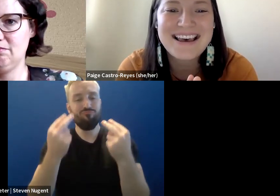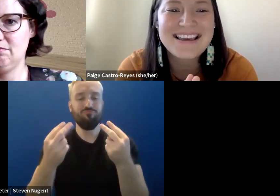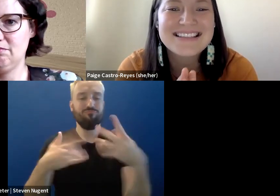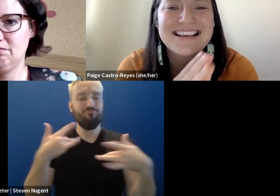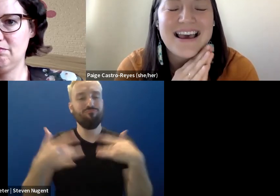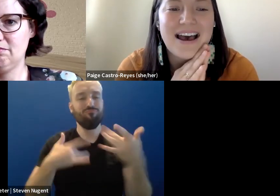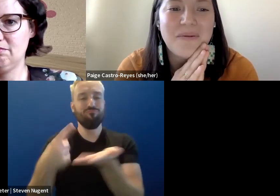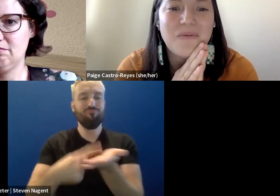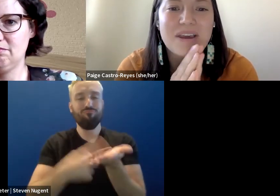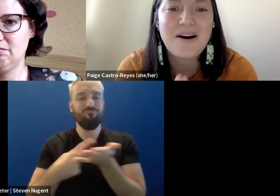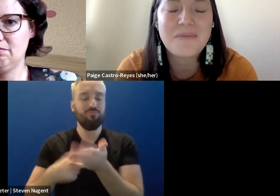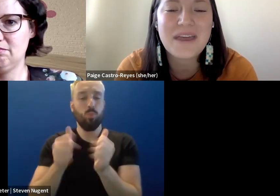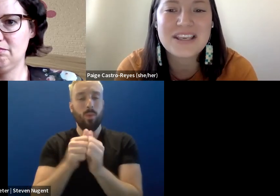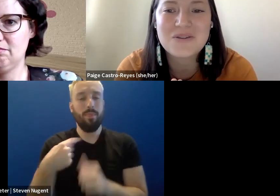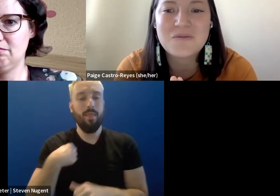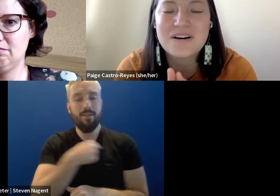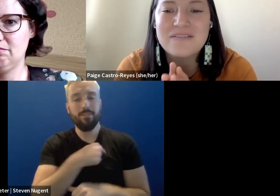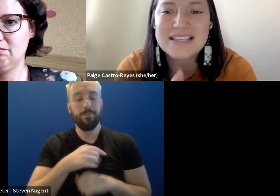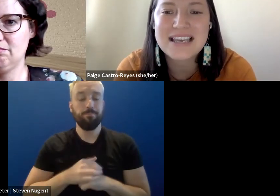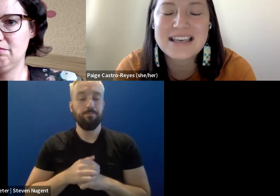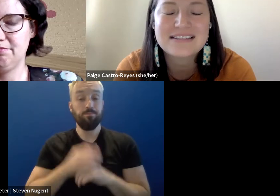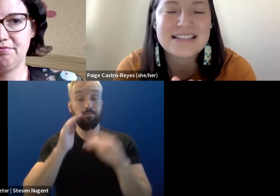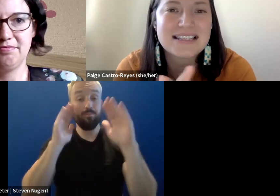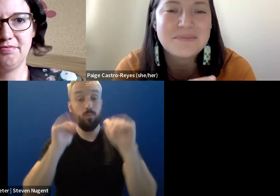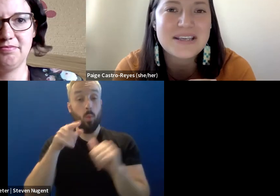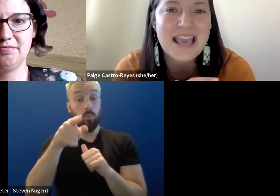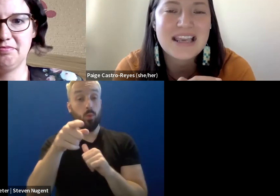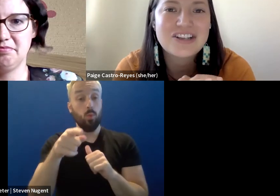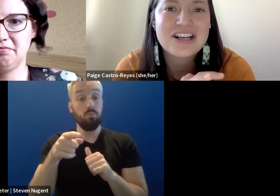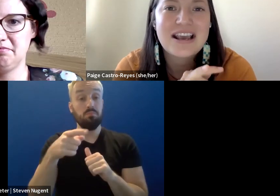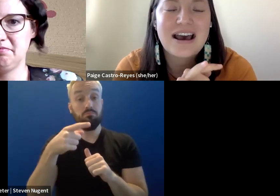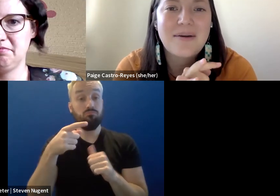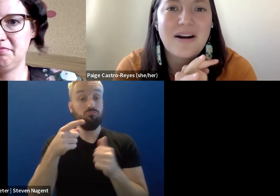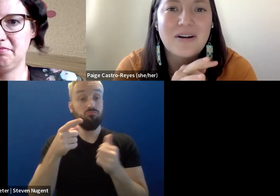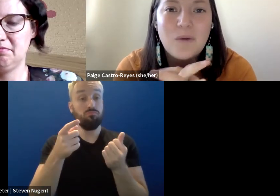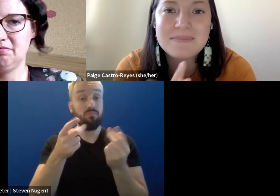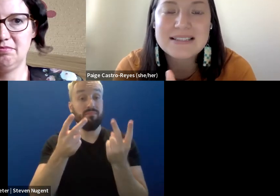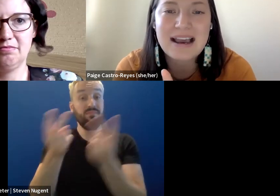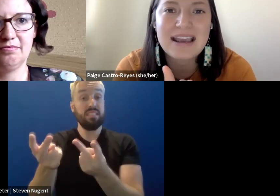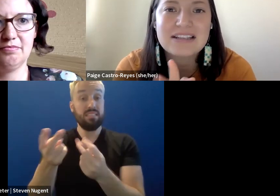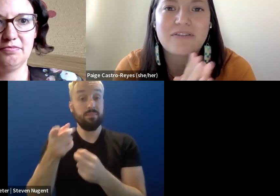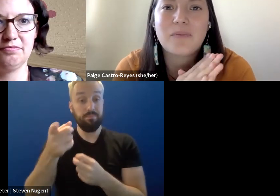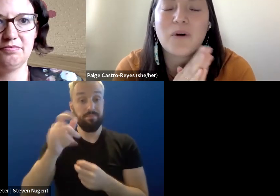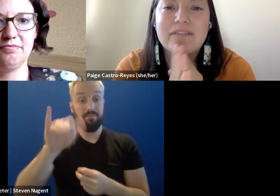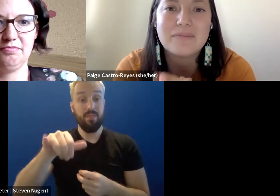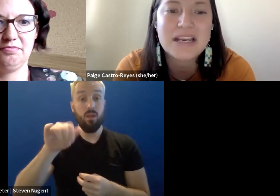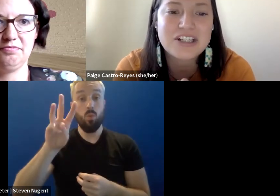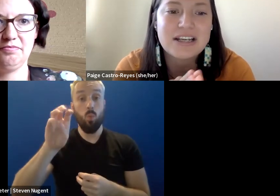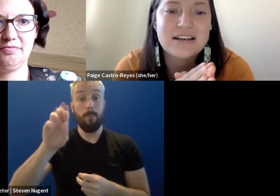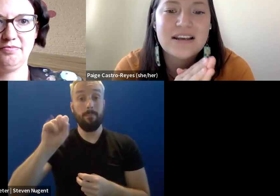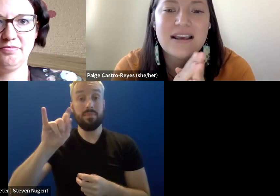topic with us. We hope that you will visit CCPH, our website, for